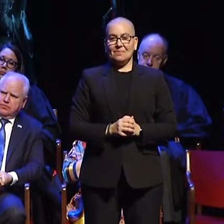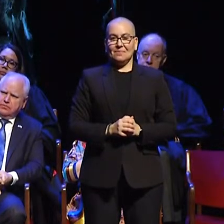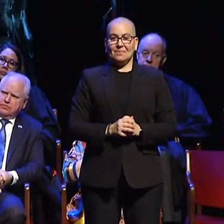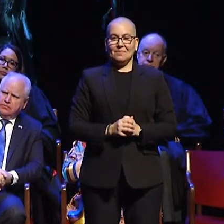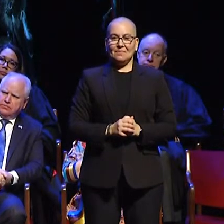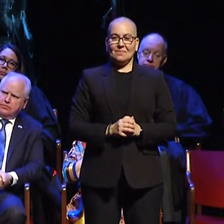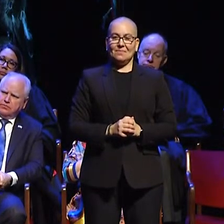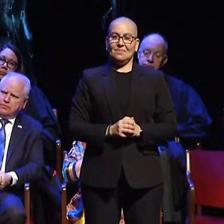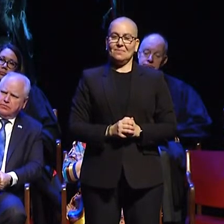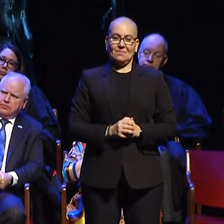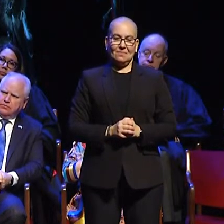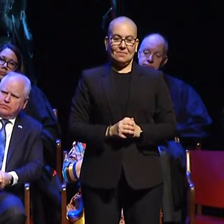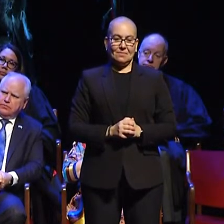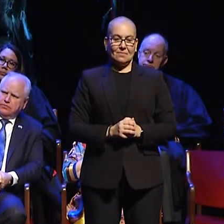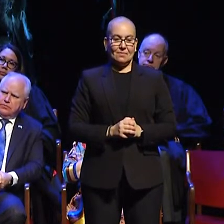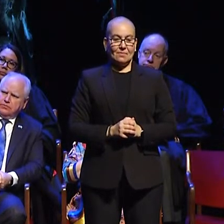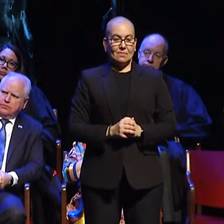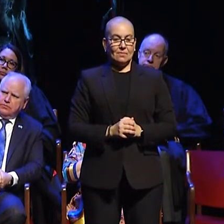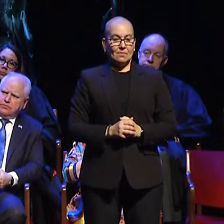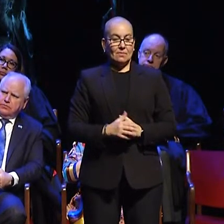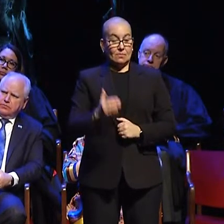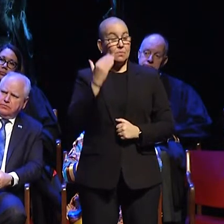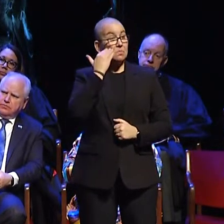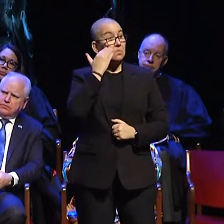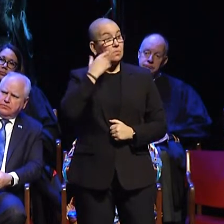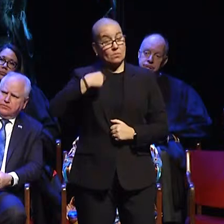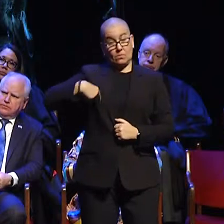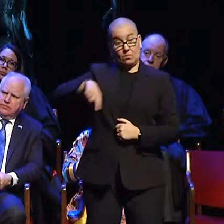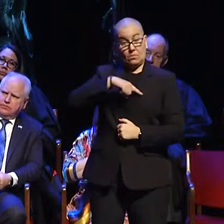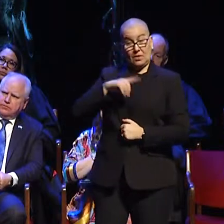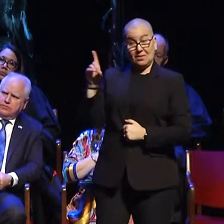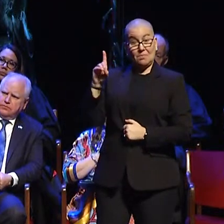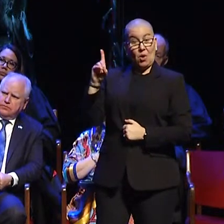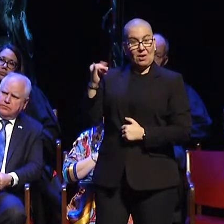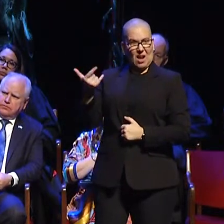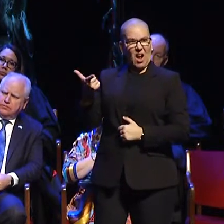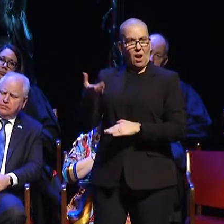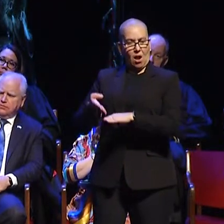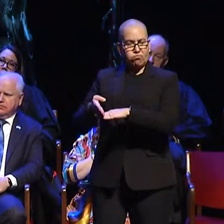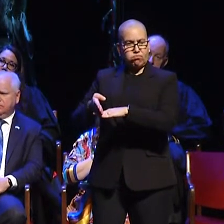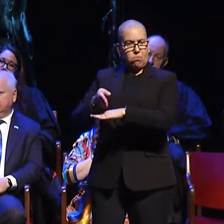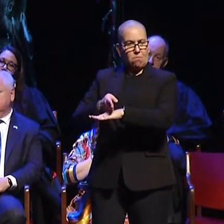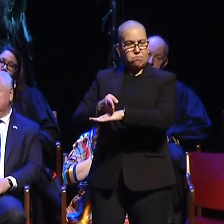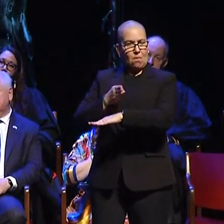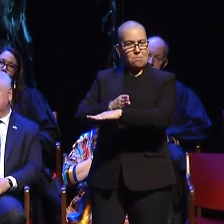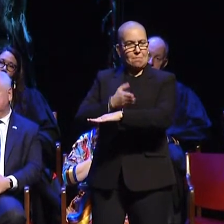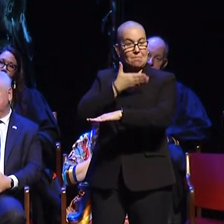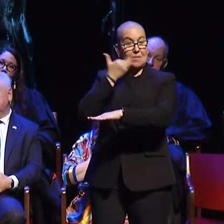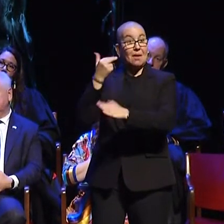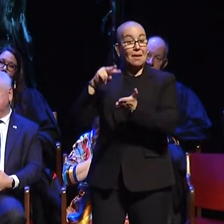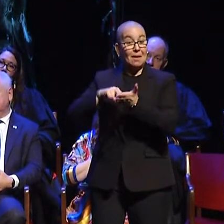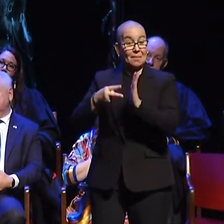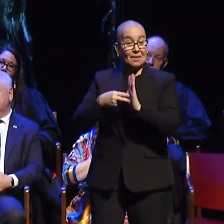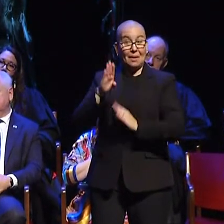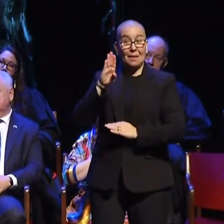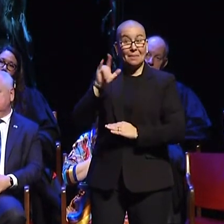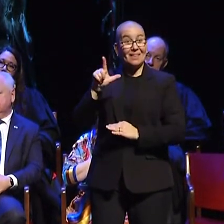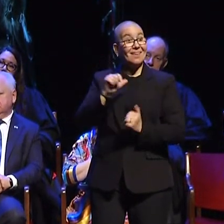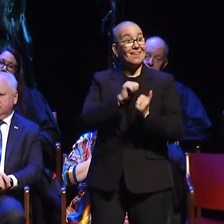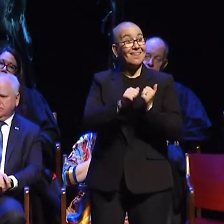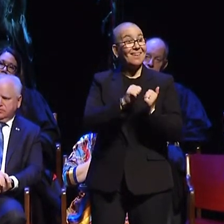But as you know, making our democracy better is about more than just passing bills in the legislature. It's also about connecting with one